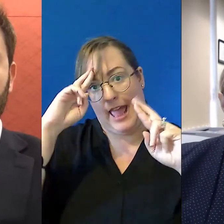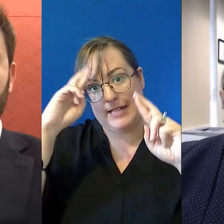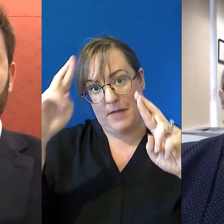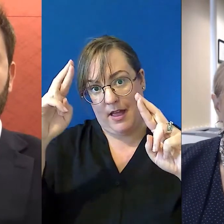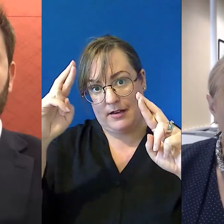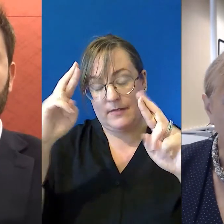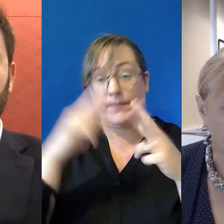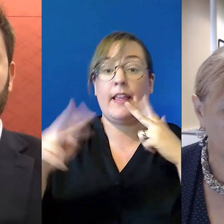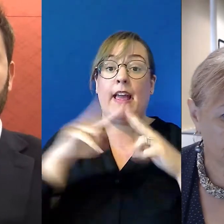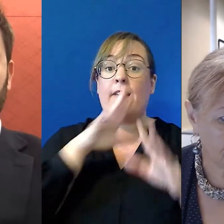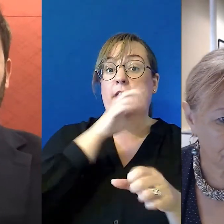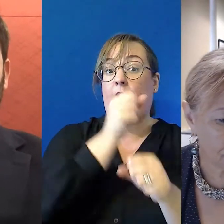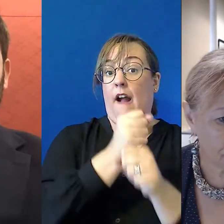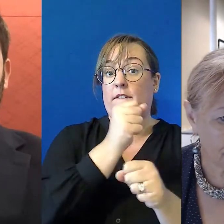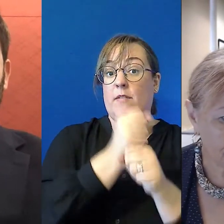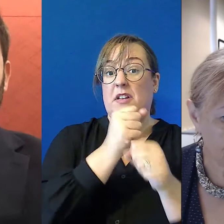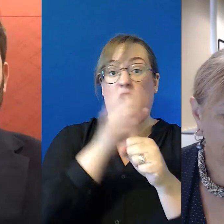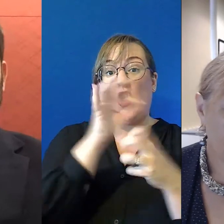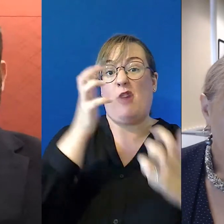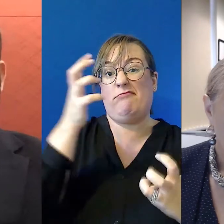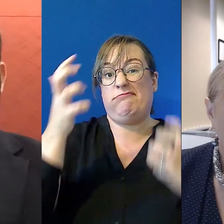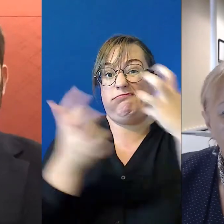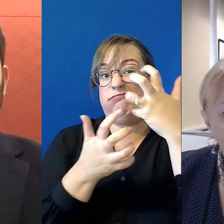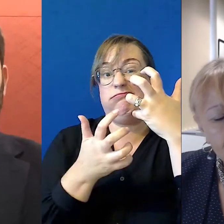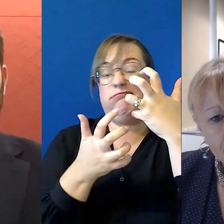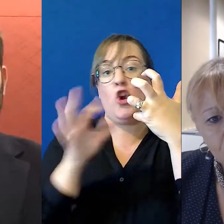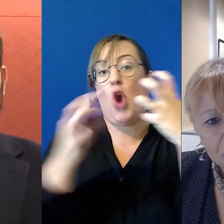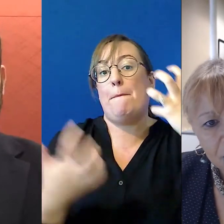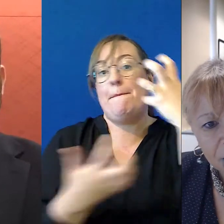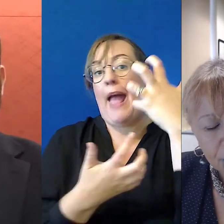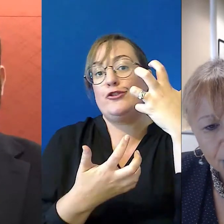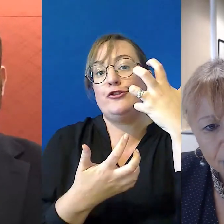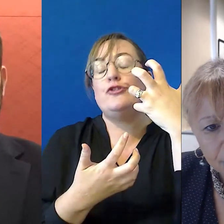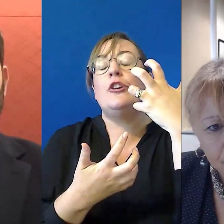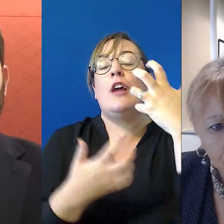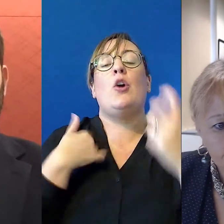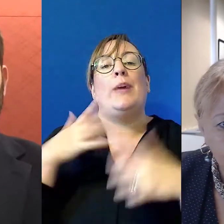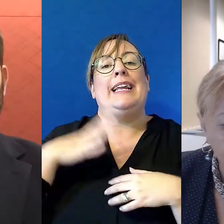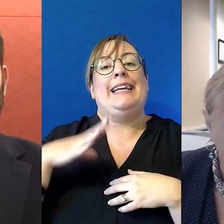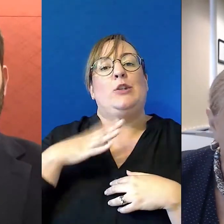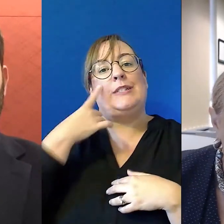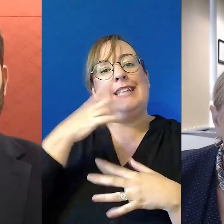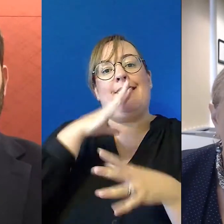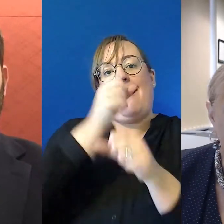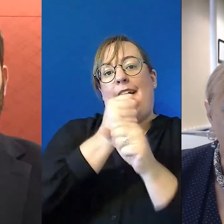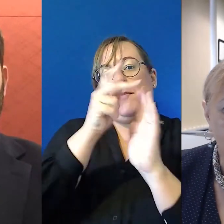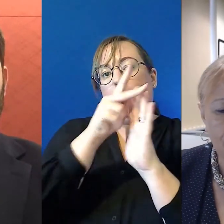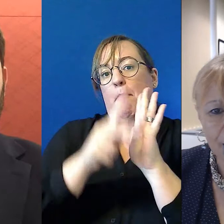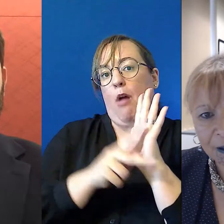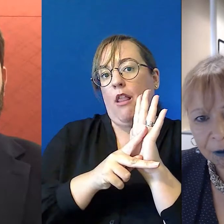don't meet or accord with Indigenous peoples, assessing whether those policies or